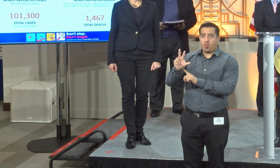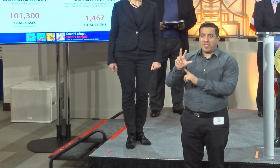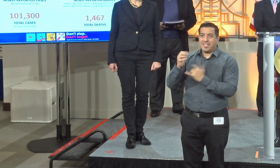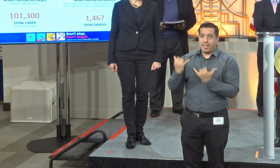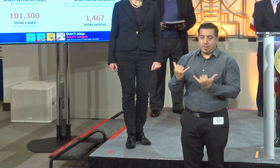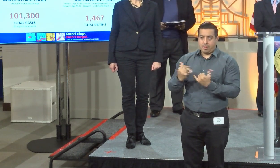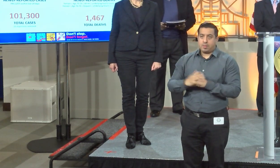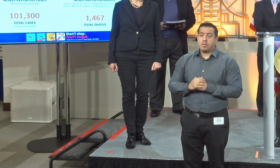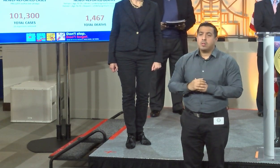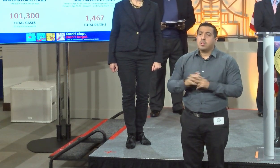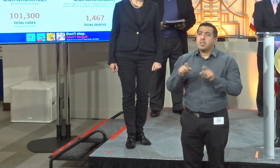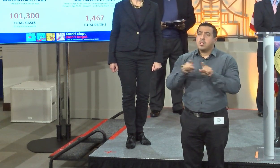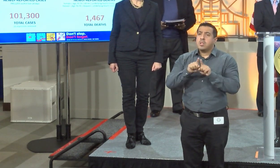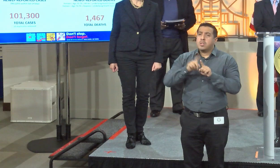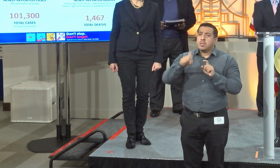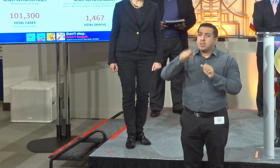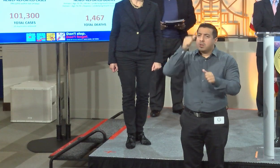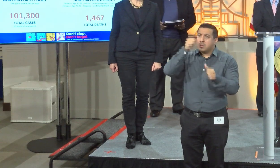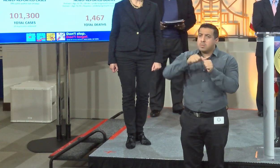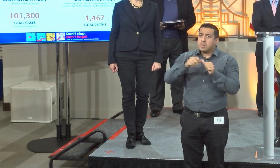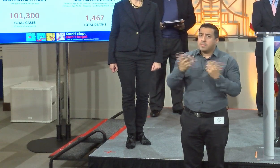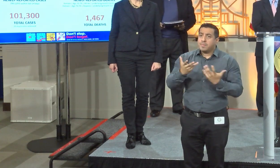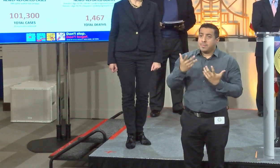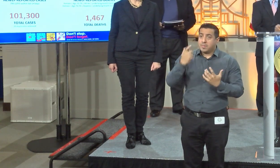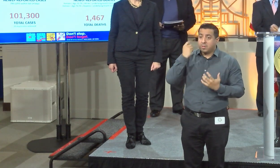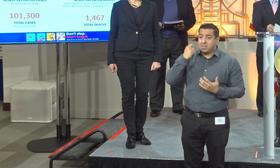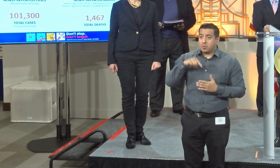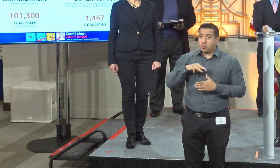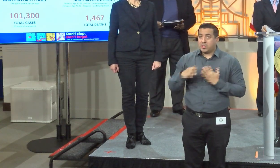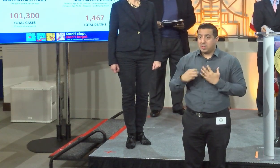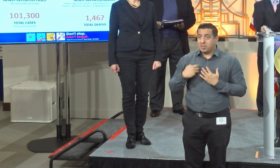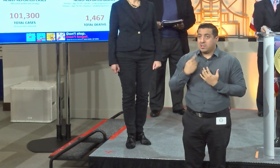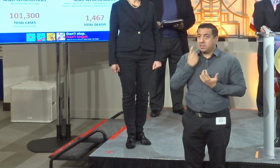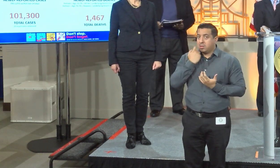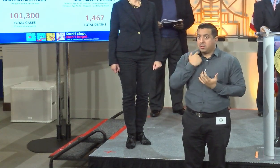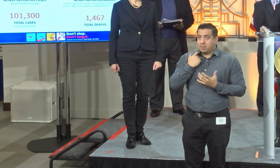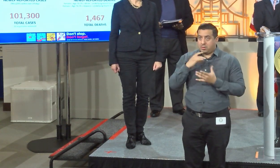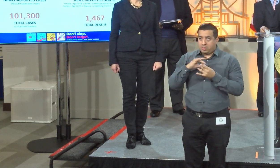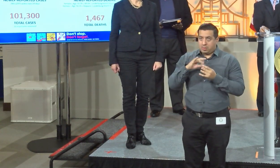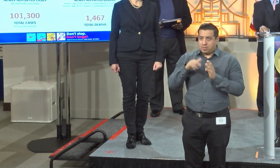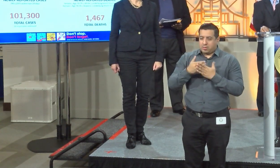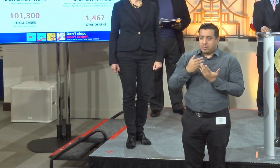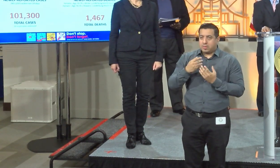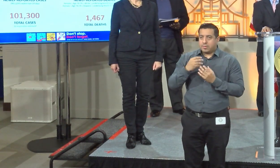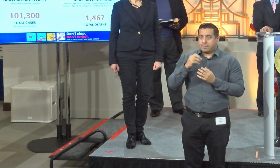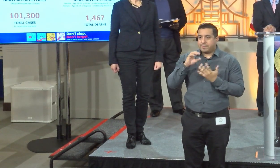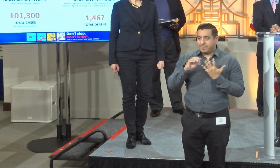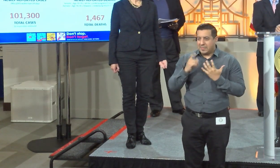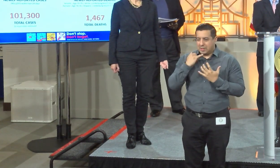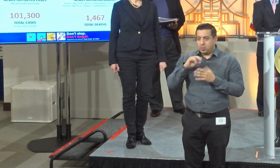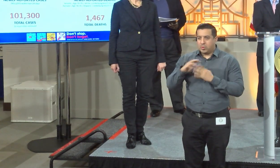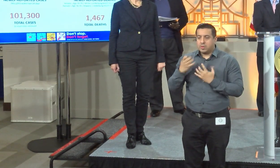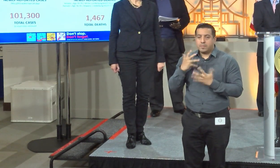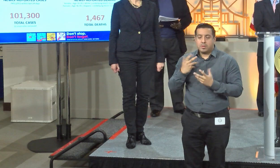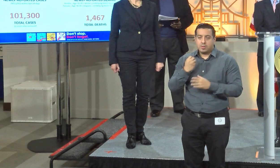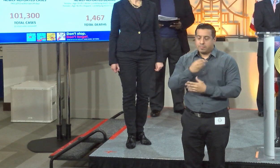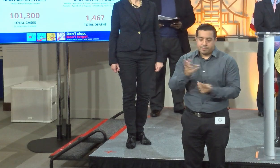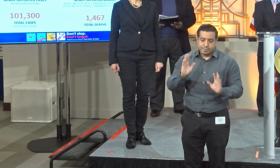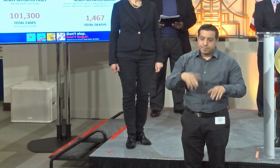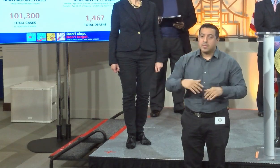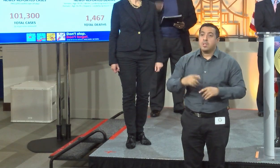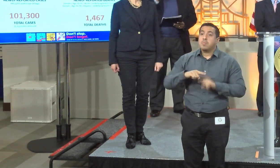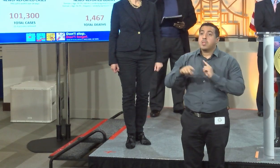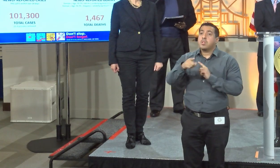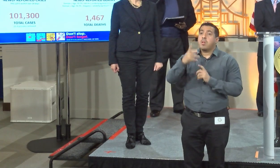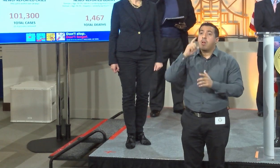I also think it's important to note that over the weekend, I mentioned the number we reported over the weekend. We're